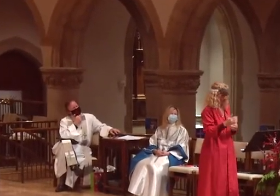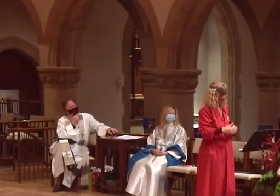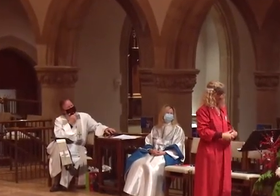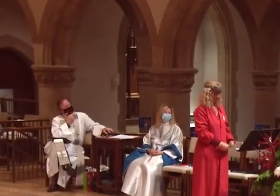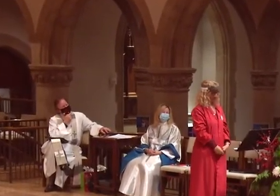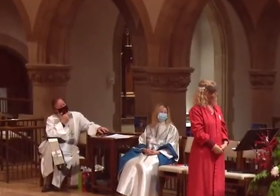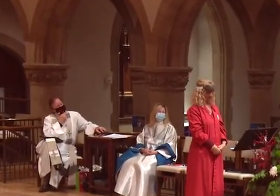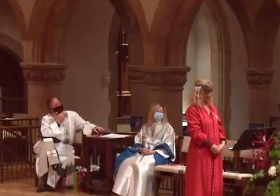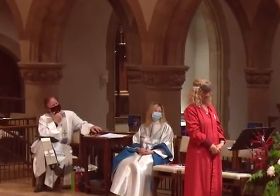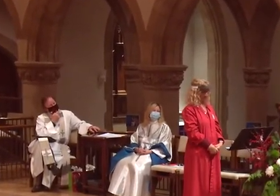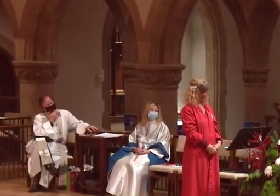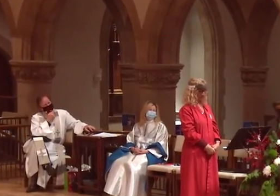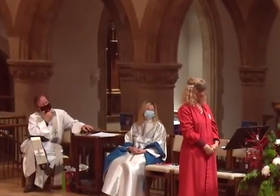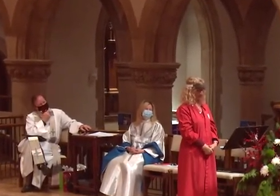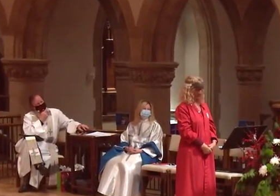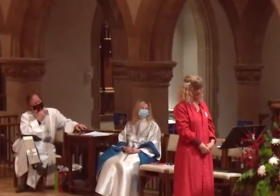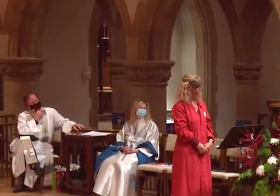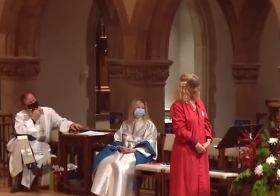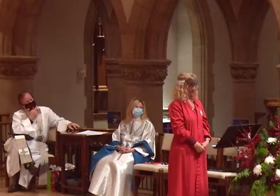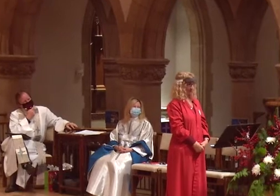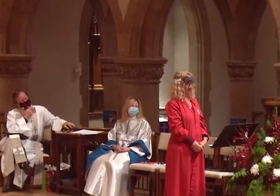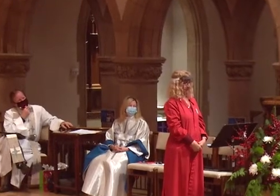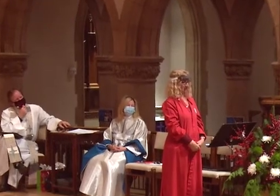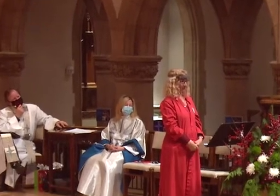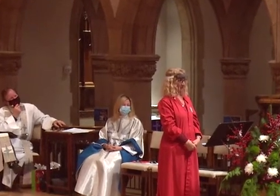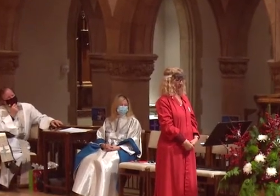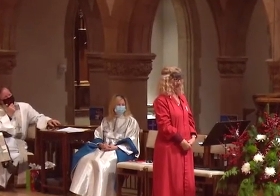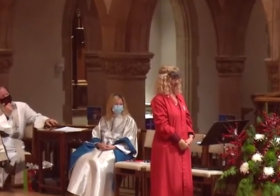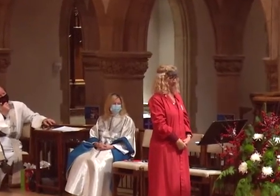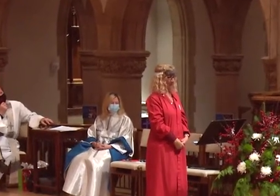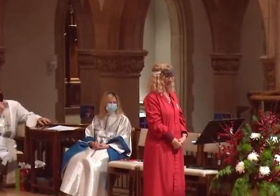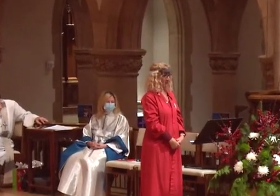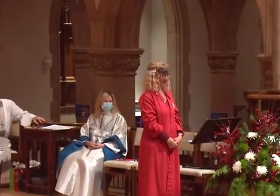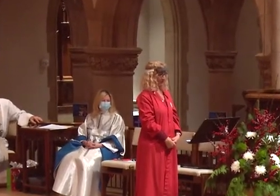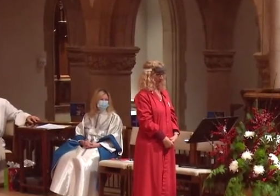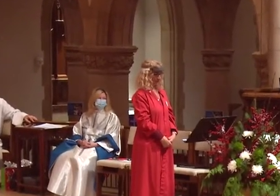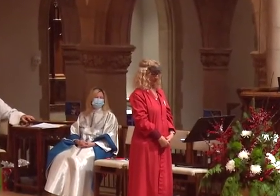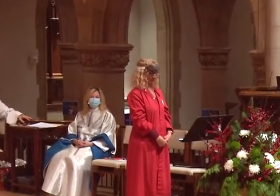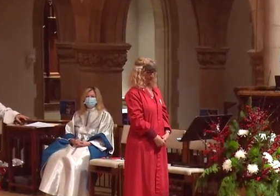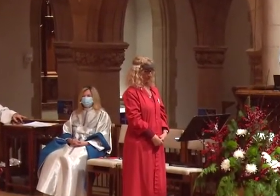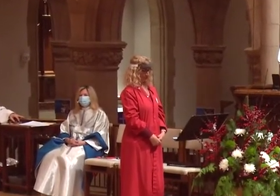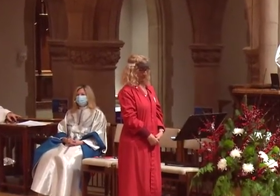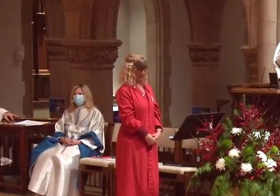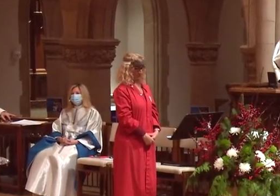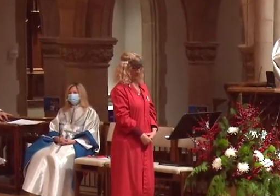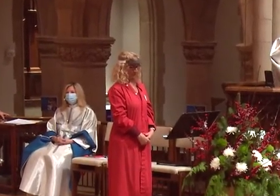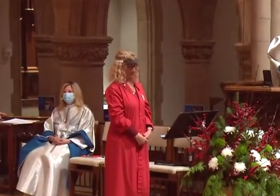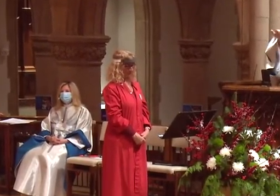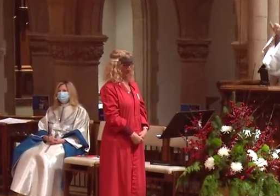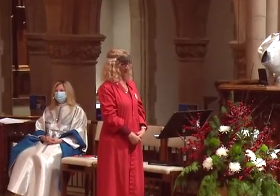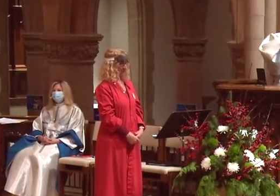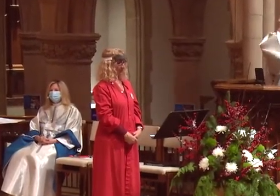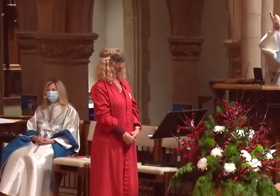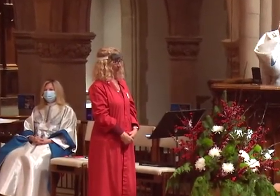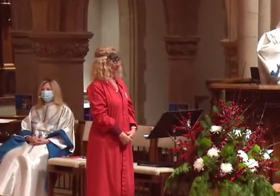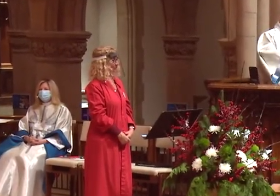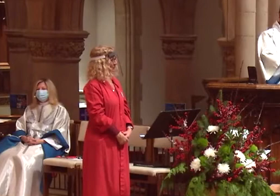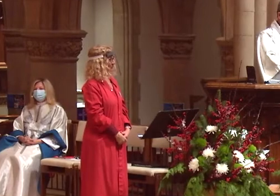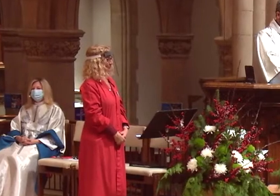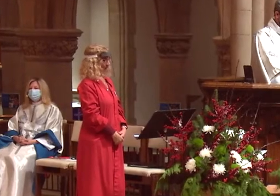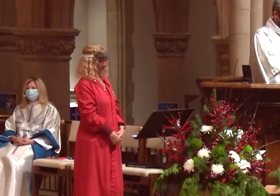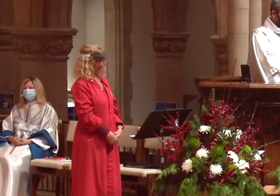distancia de Nazaret a Belén es un poco más de 100 millas, similar a la distancia de un viaje de ida y vuelta de Pasadena a Fontana.